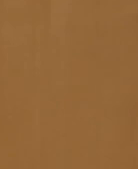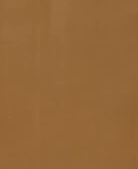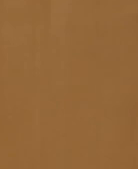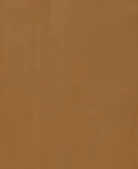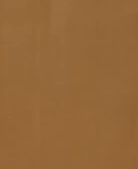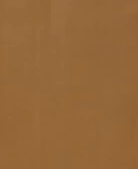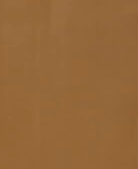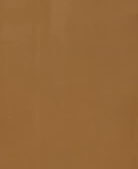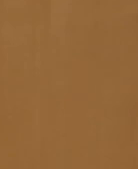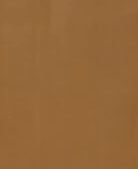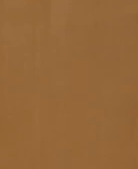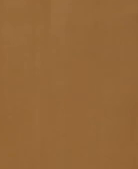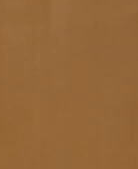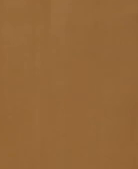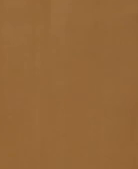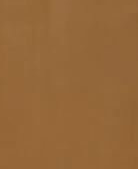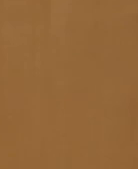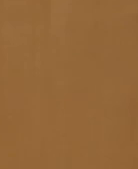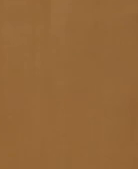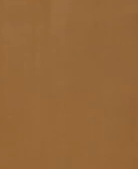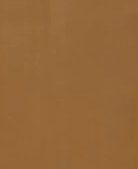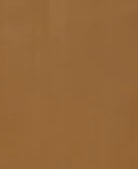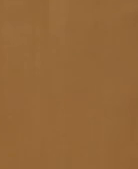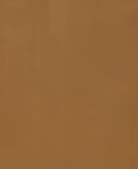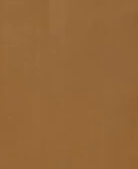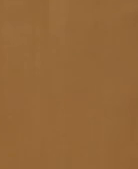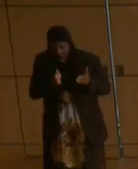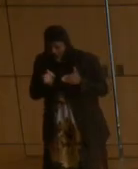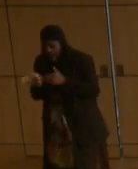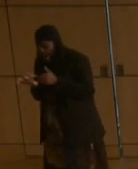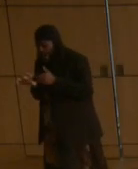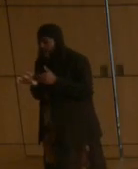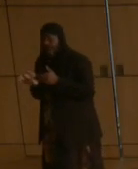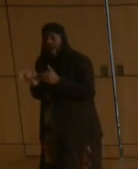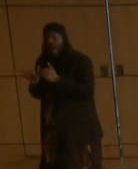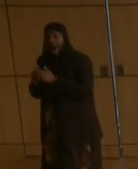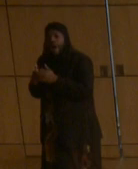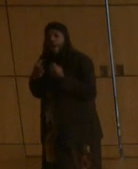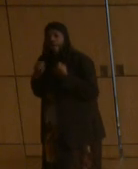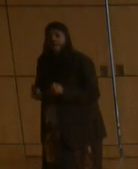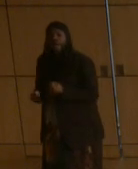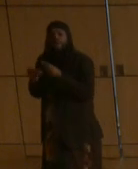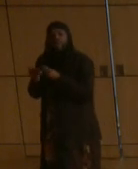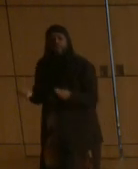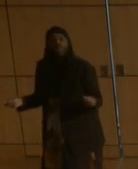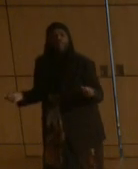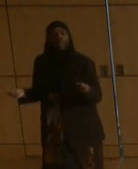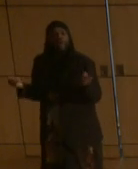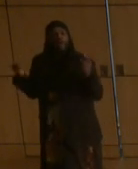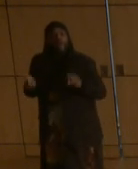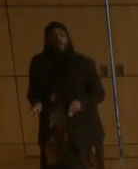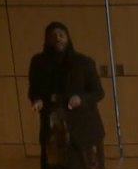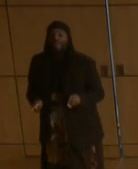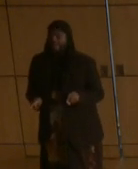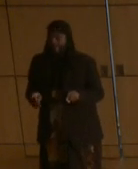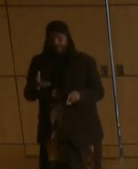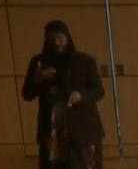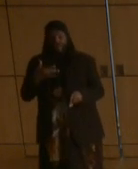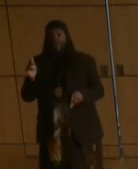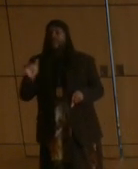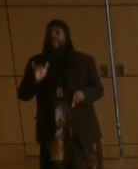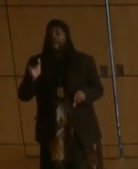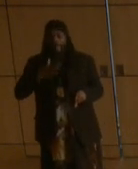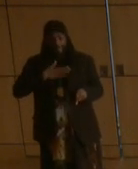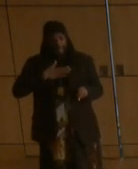you, oh, you have to move differently to find how to move through the healing of that, how you can facilitate healing, right? And I feel like the